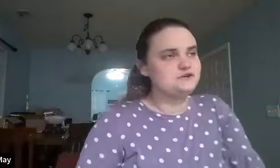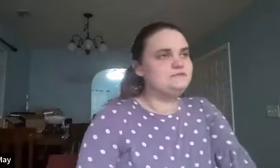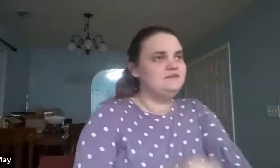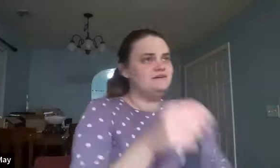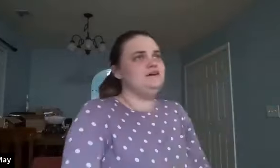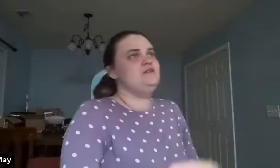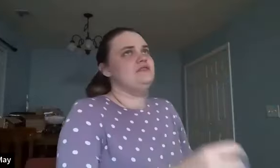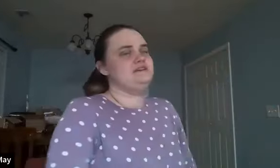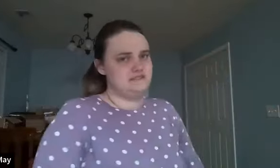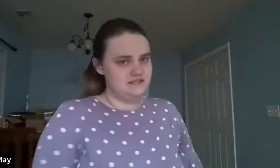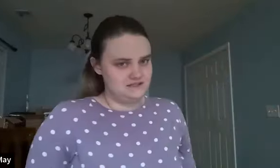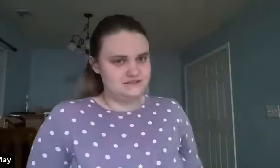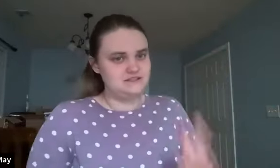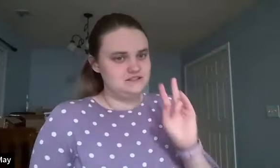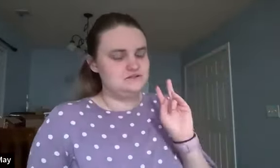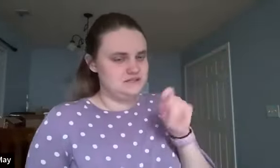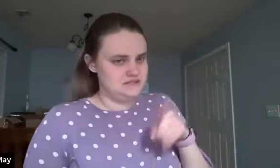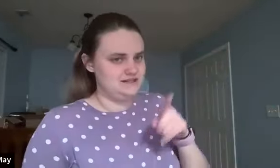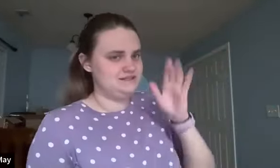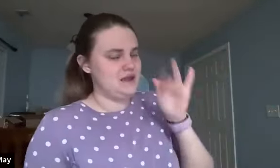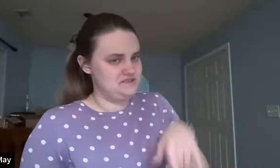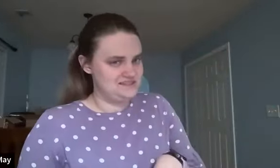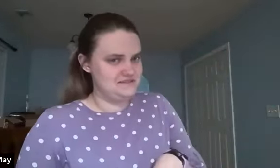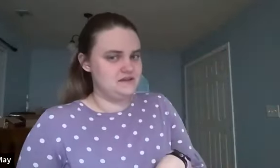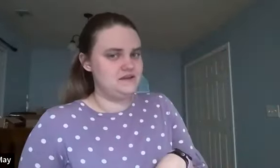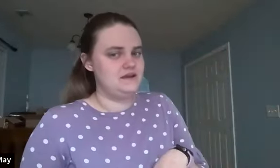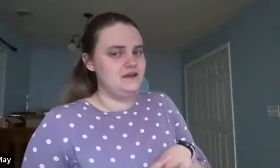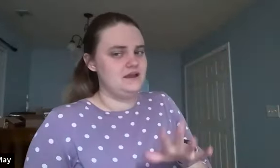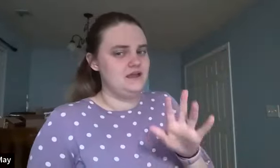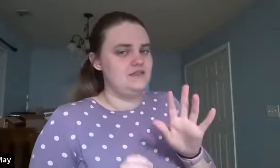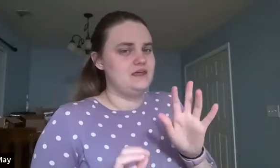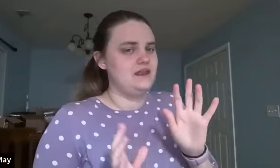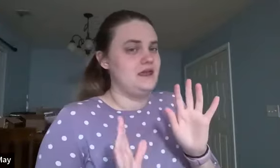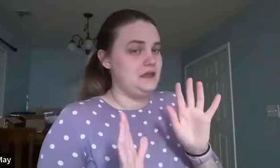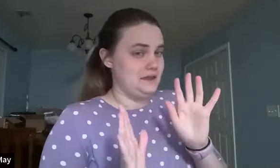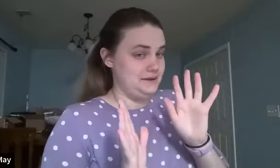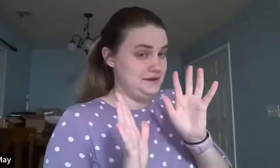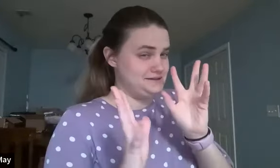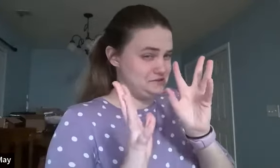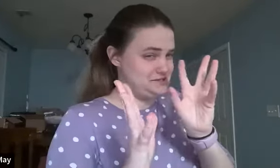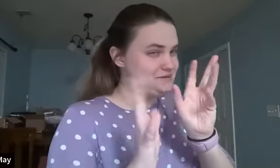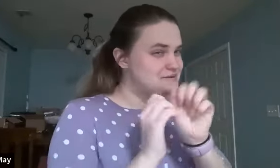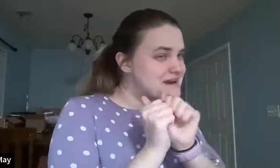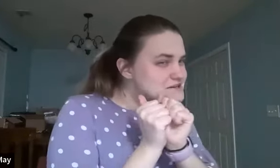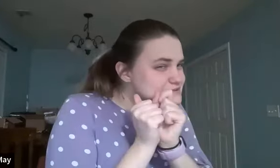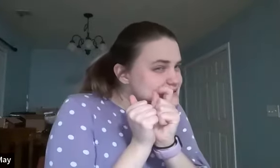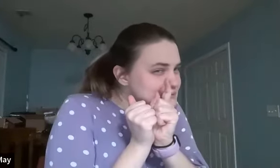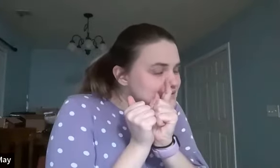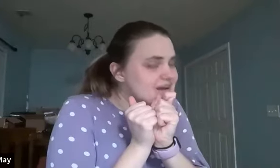you this sentence, this sentence, a happy Thanksgiving. And then not to pressure y'all, but I'm gonna add just one little more. I'm